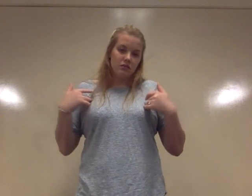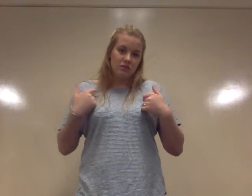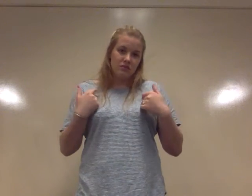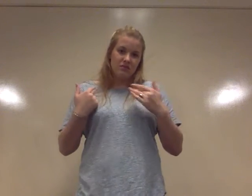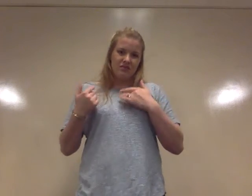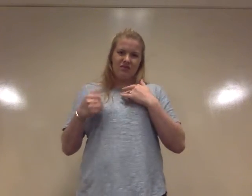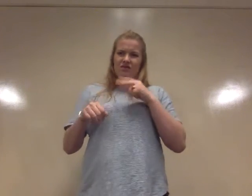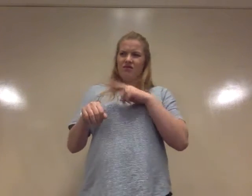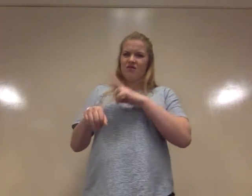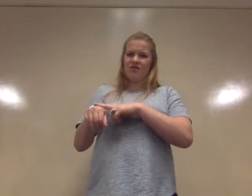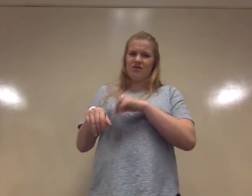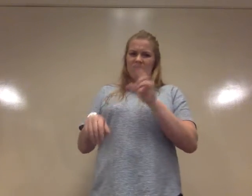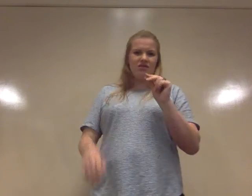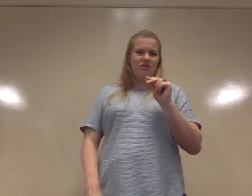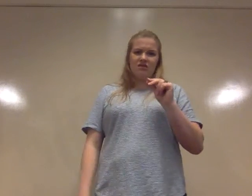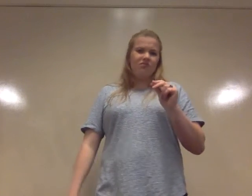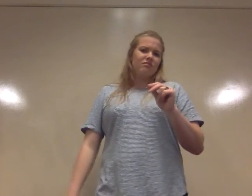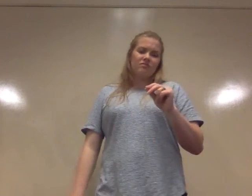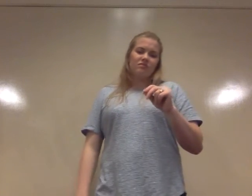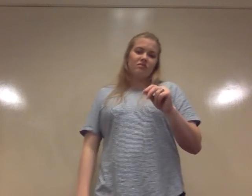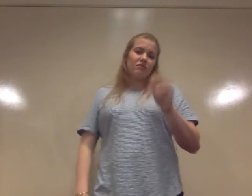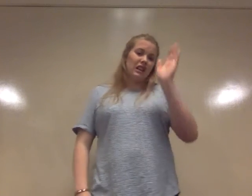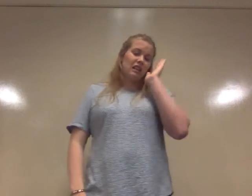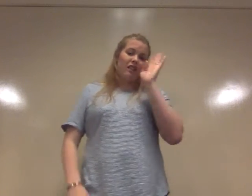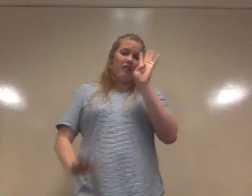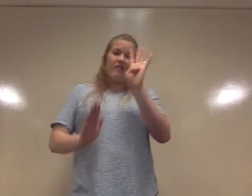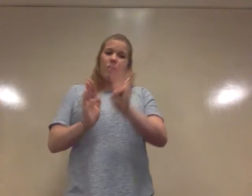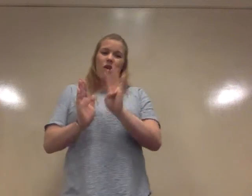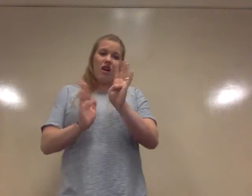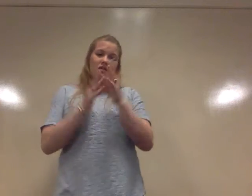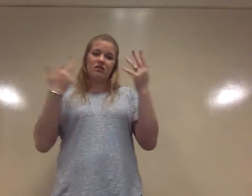I only sleep 4 hours a night or so. I just hate taking them.